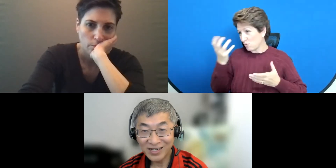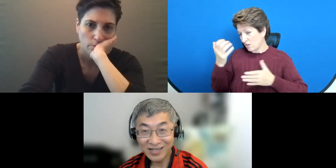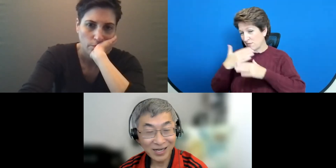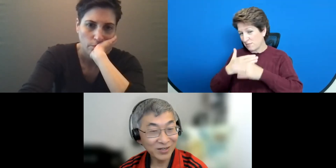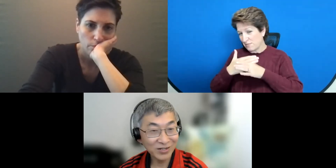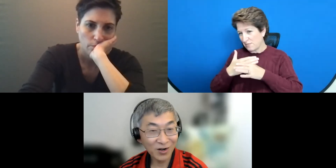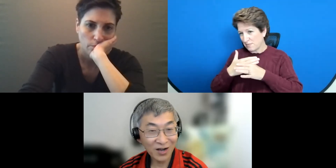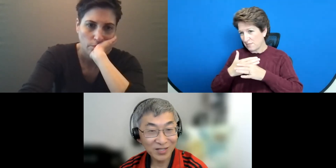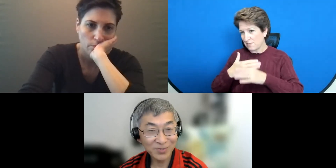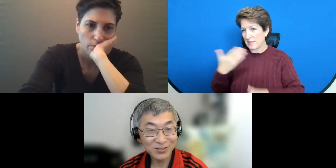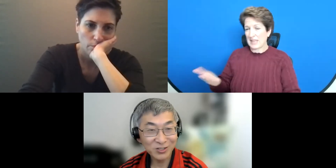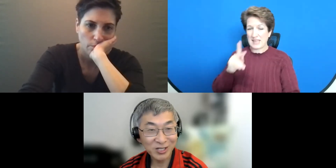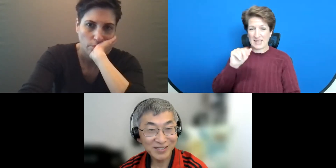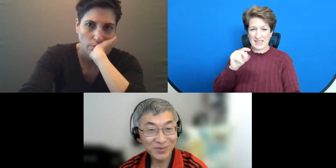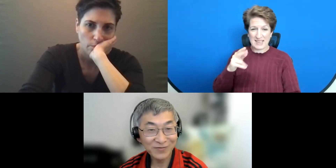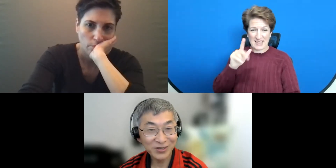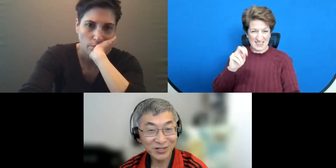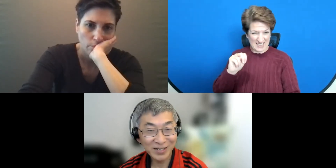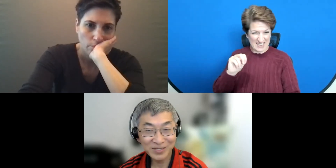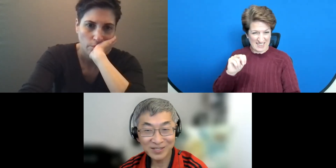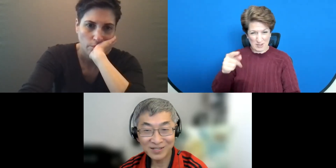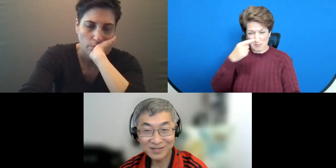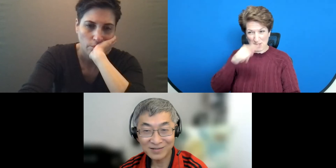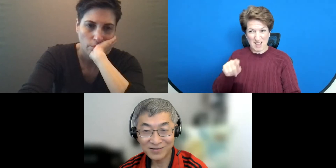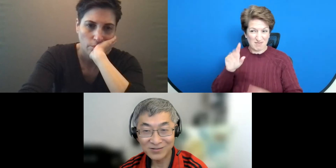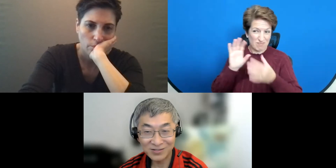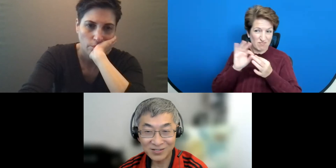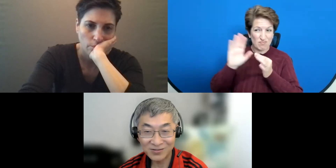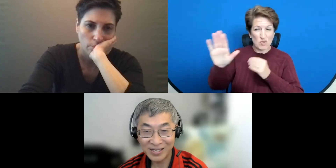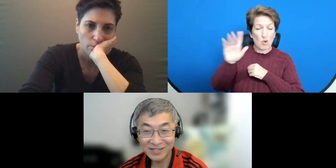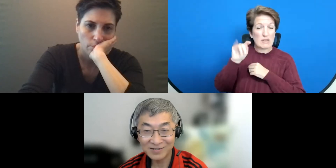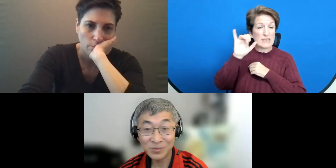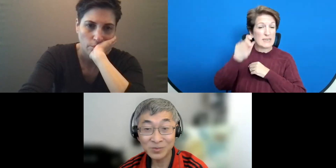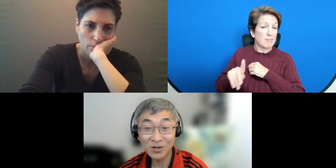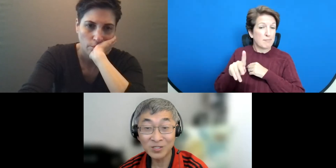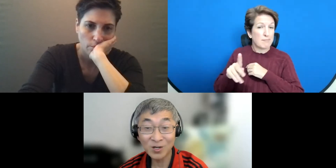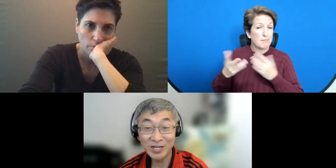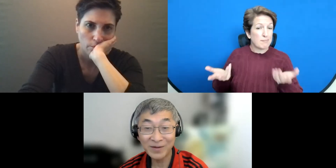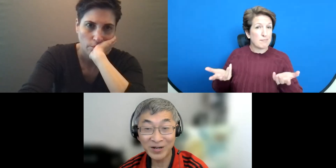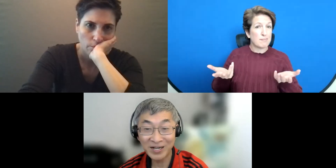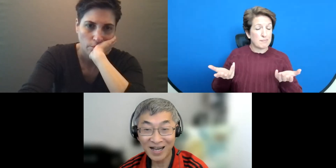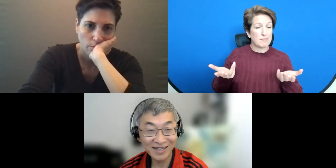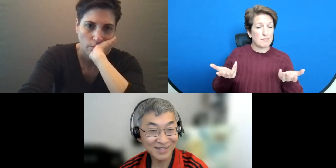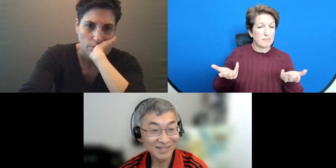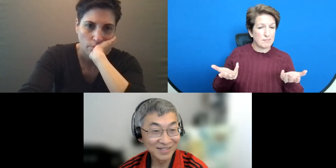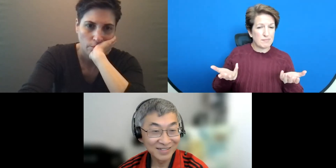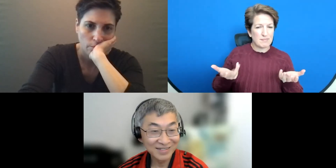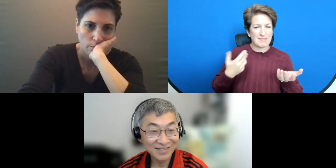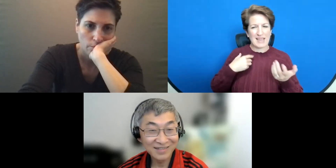Kathleen, you are here. Are you comfortable to share some of your tips through this, so we can break the